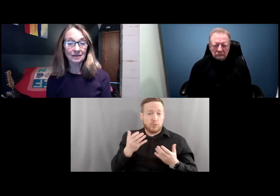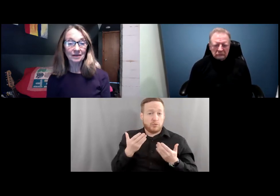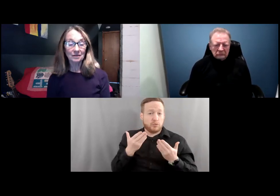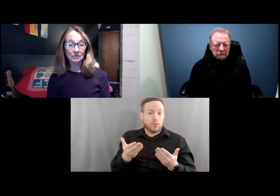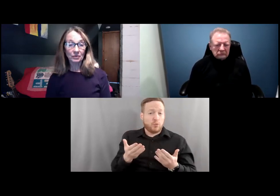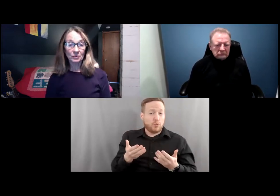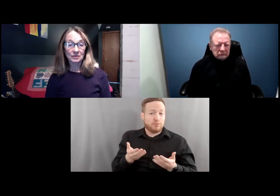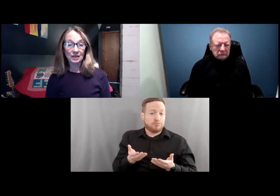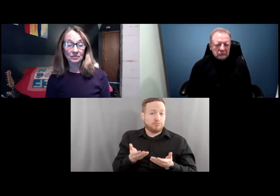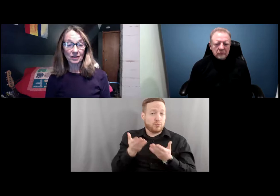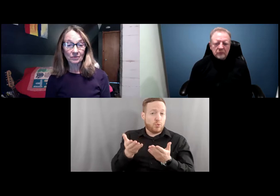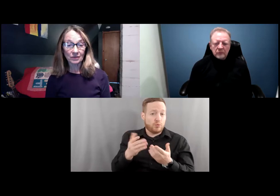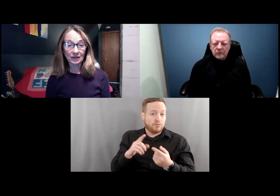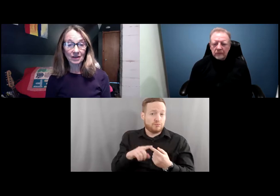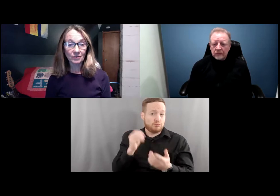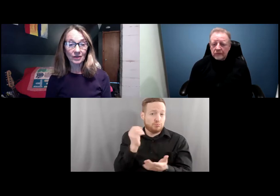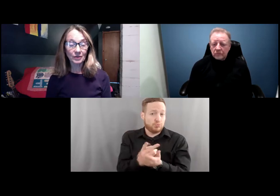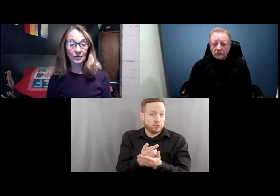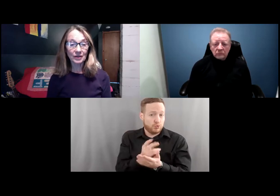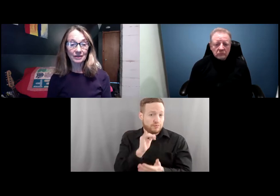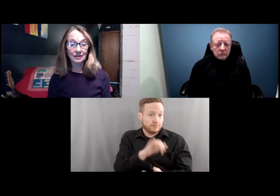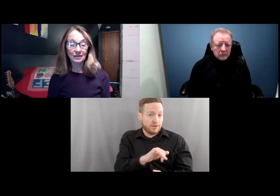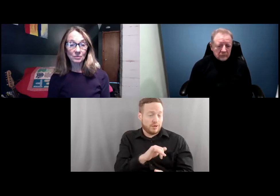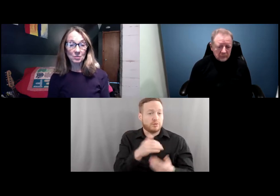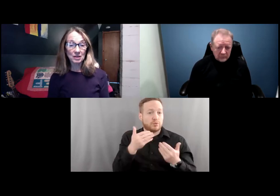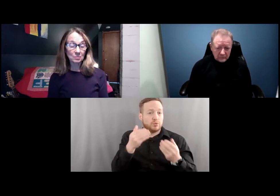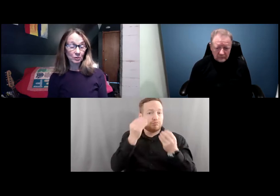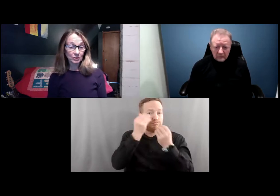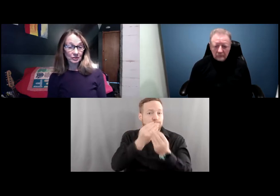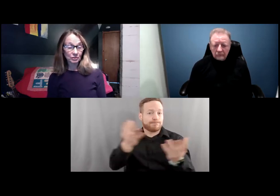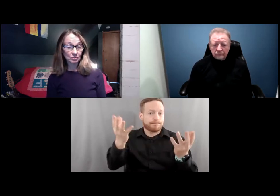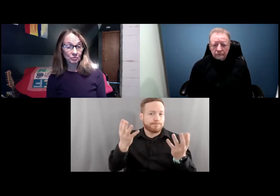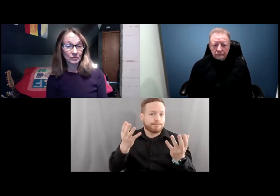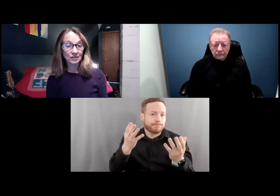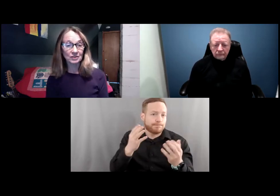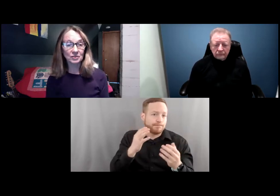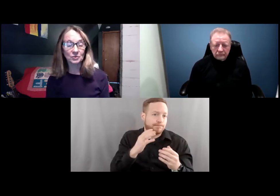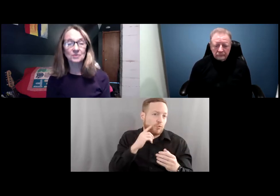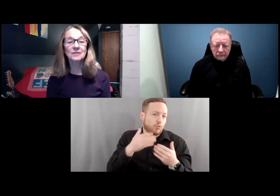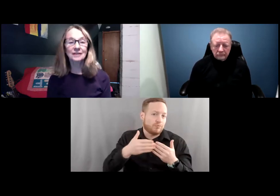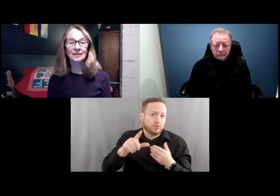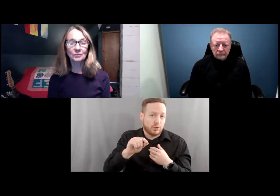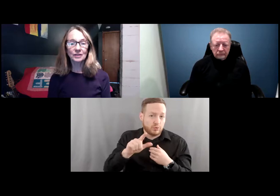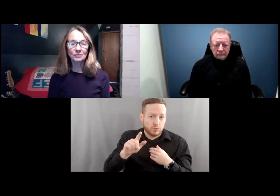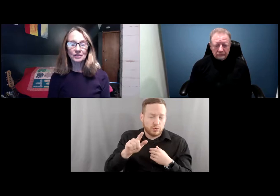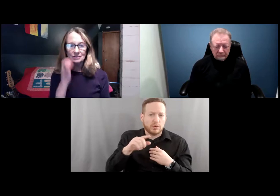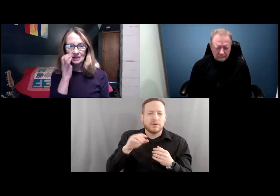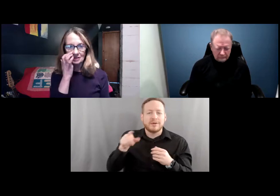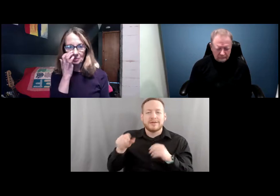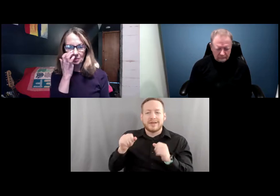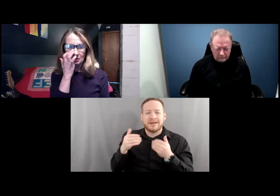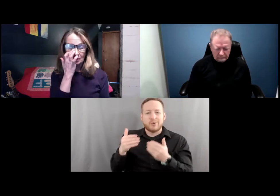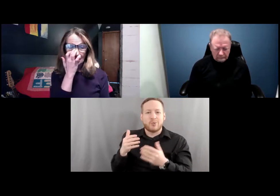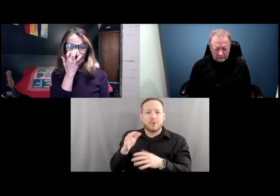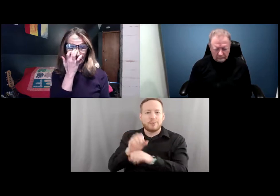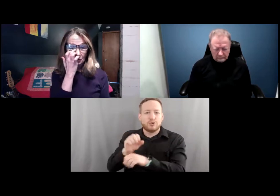Great. If everyone's satisfied with that, why don't we go ahead and have someone make a motion to approve that schedule? And then we can release that to the